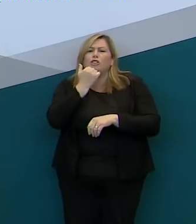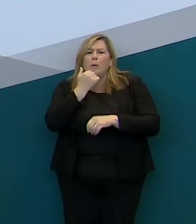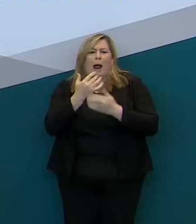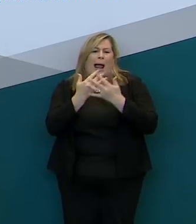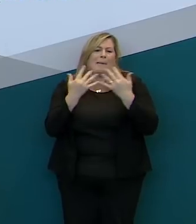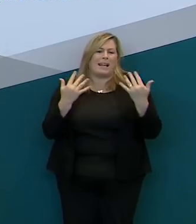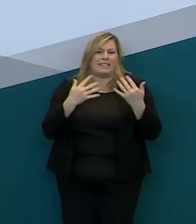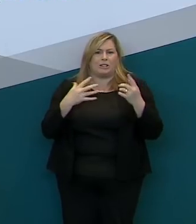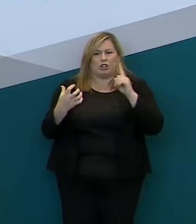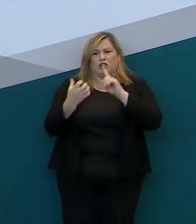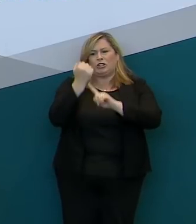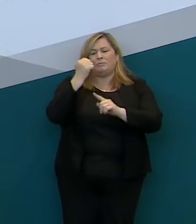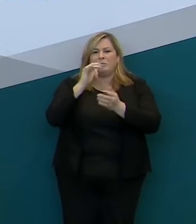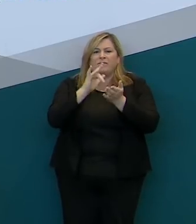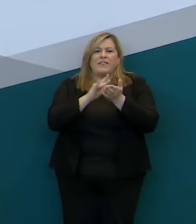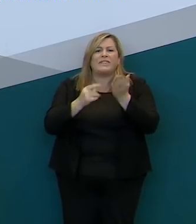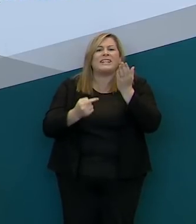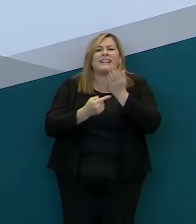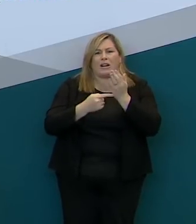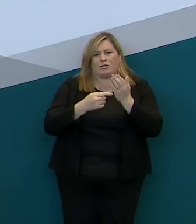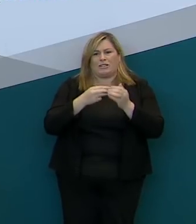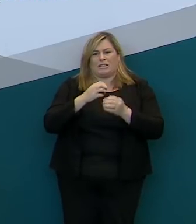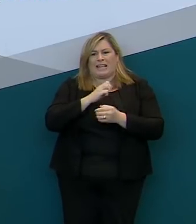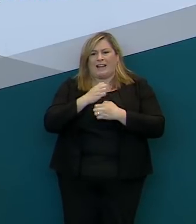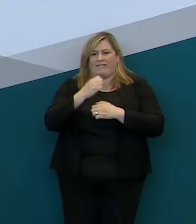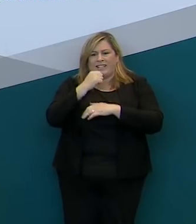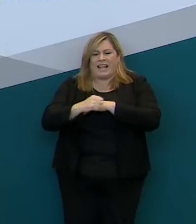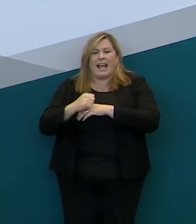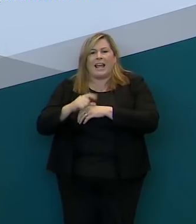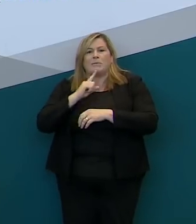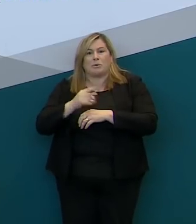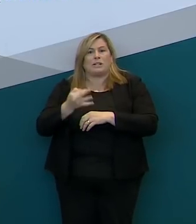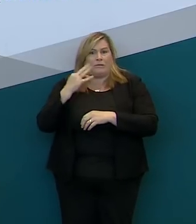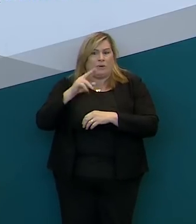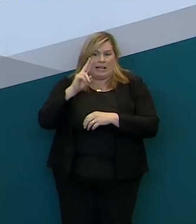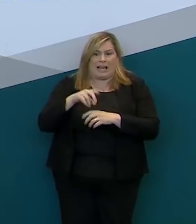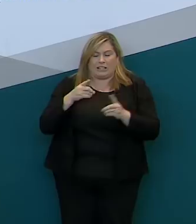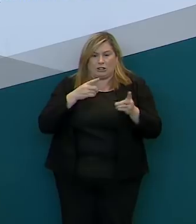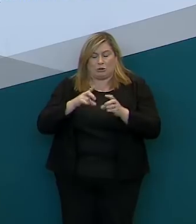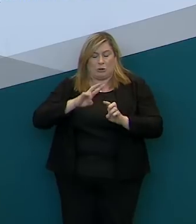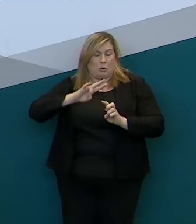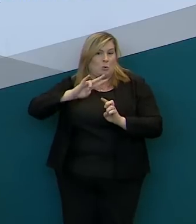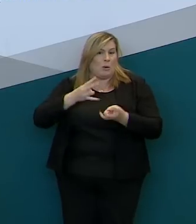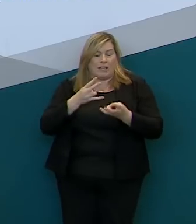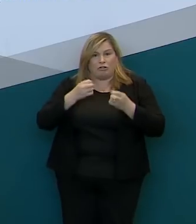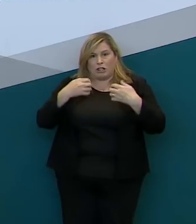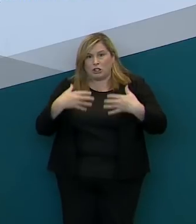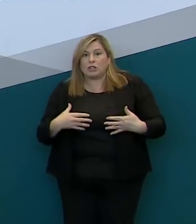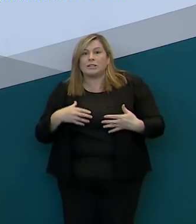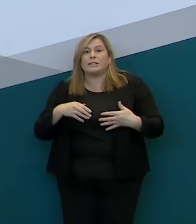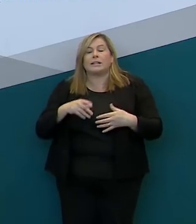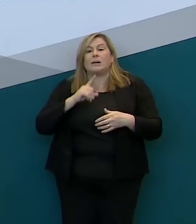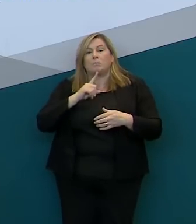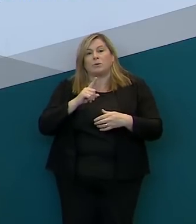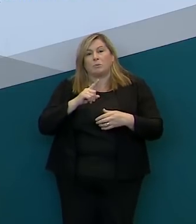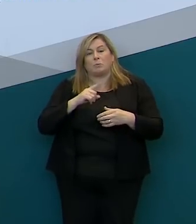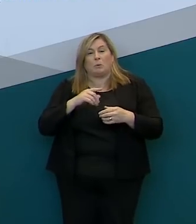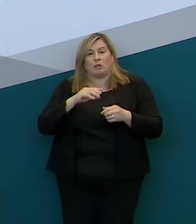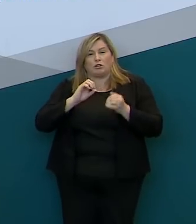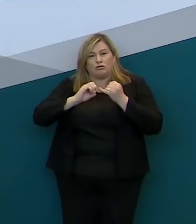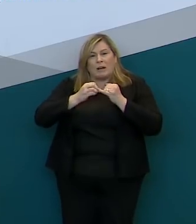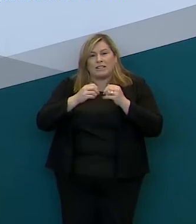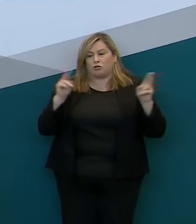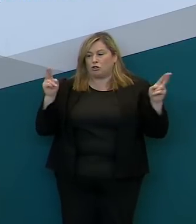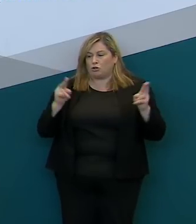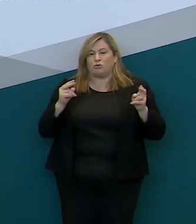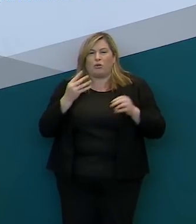get to 15,000 a day by May 19th, but to tighten that turnaround time from its current median time approaching not just 5 days, but heading towards 4 days, and to get it